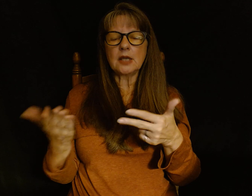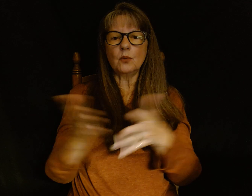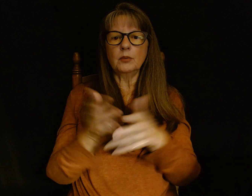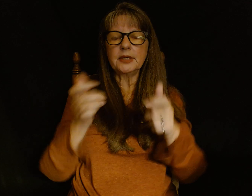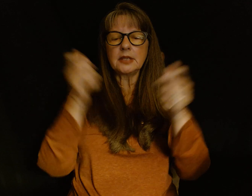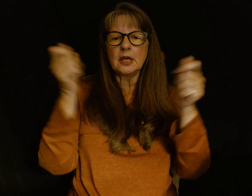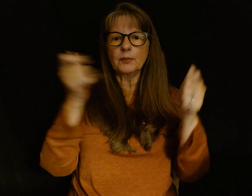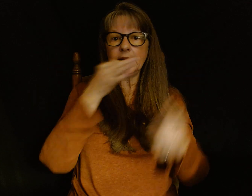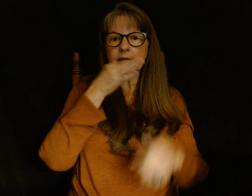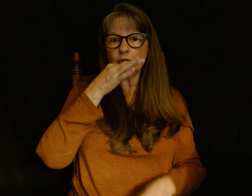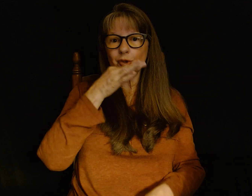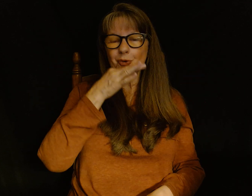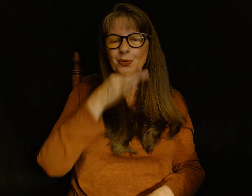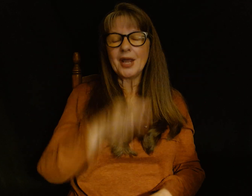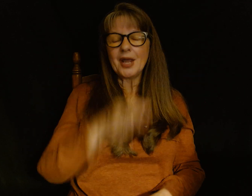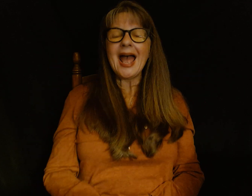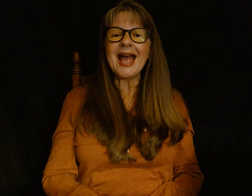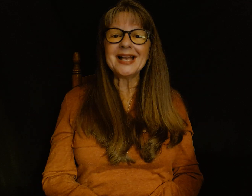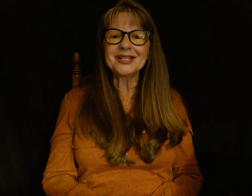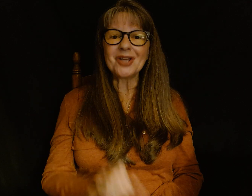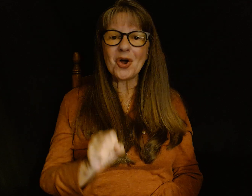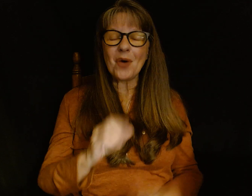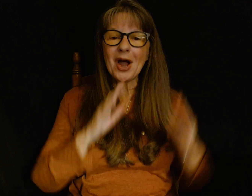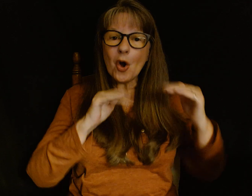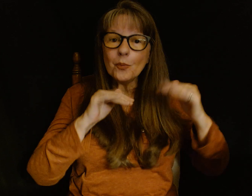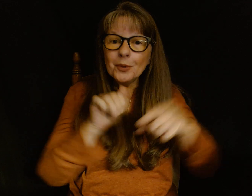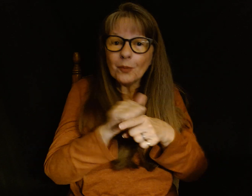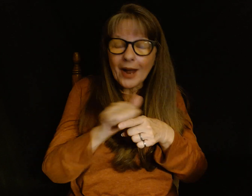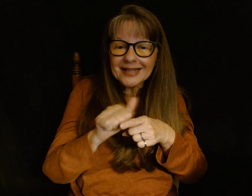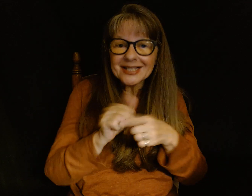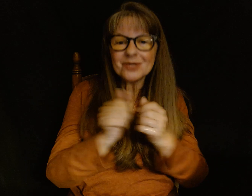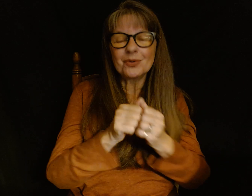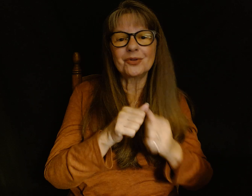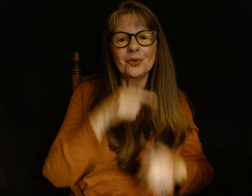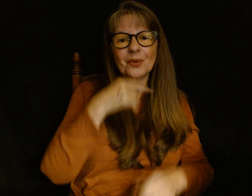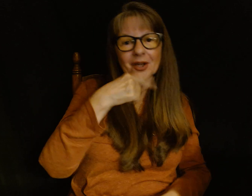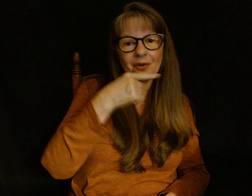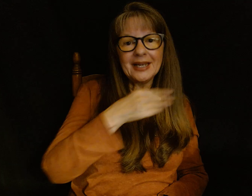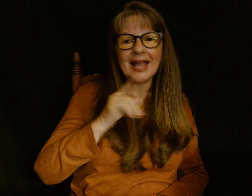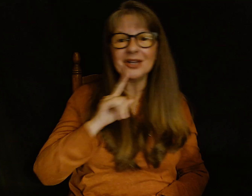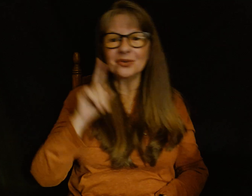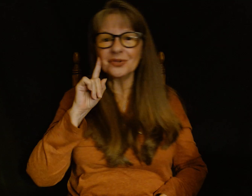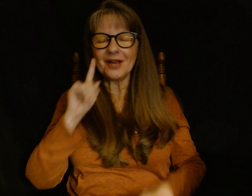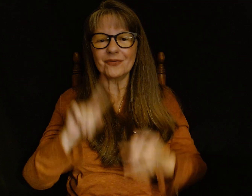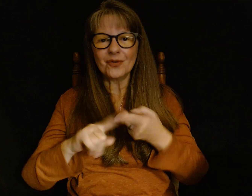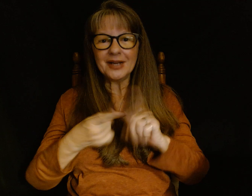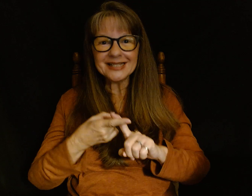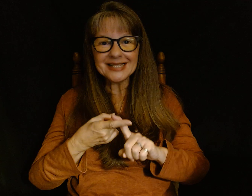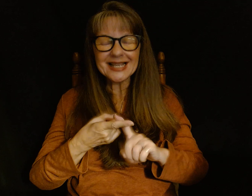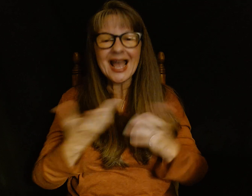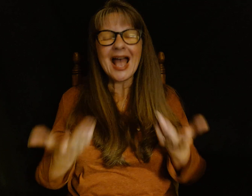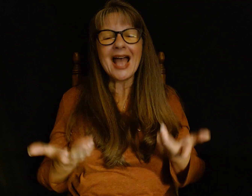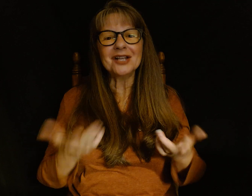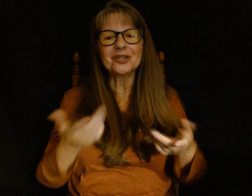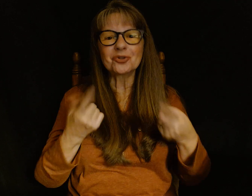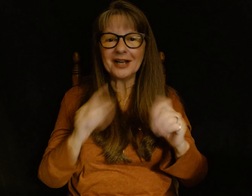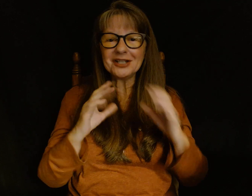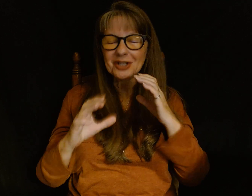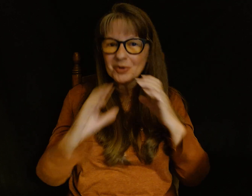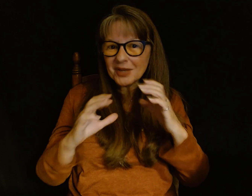we'll be celebrating soon. And so I hope you practice with your hearing and your deaf friends and try to